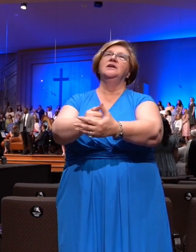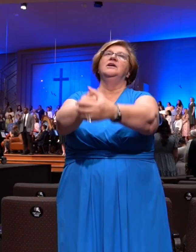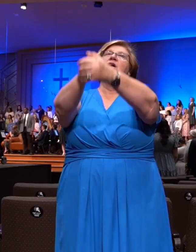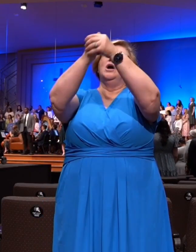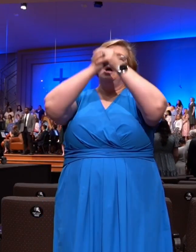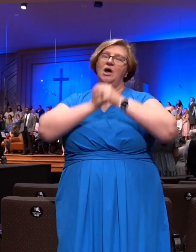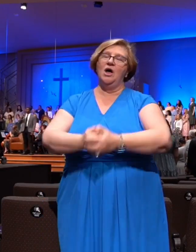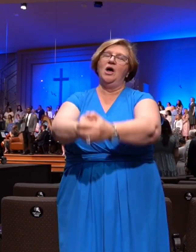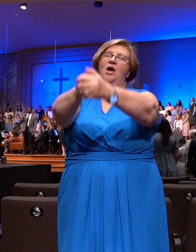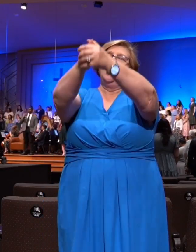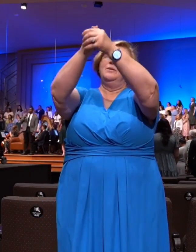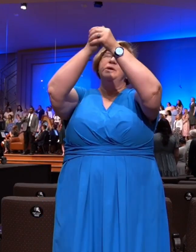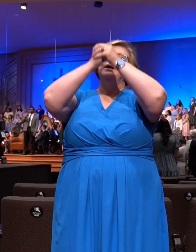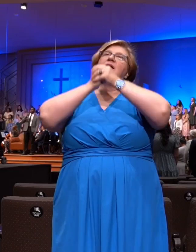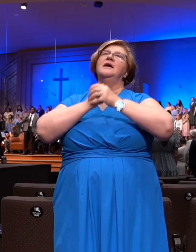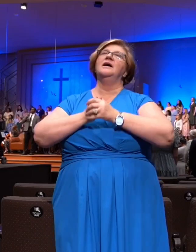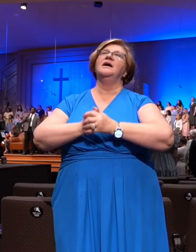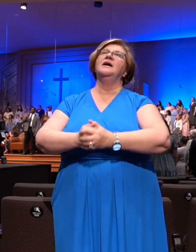Amen.